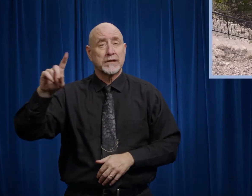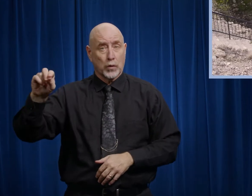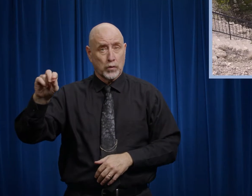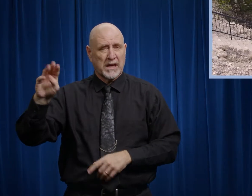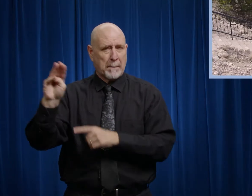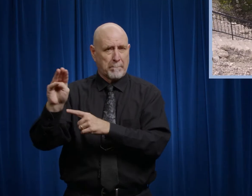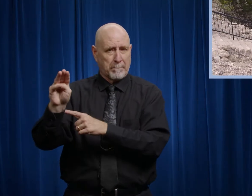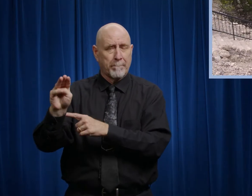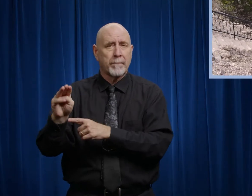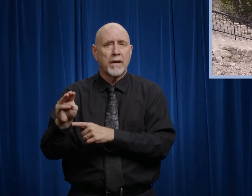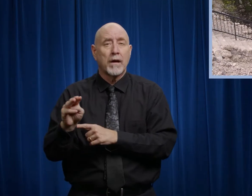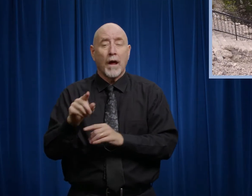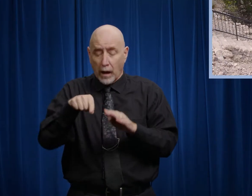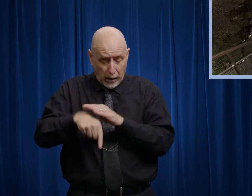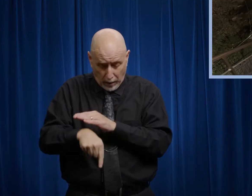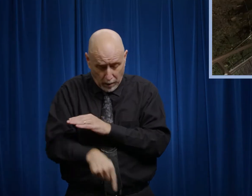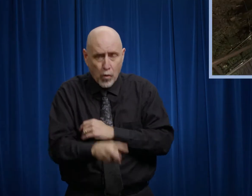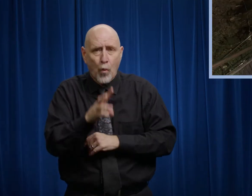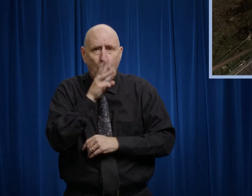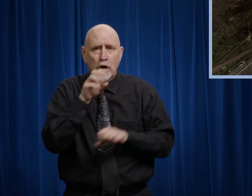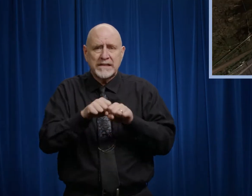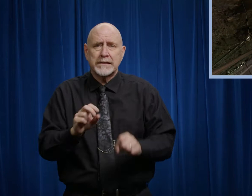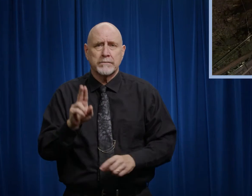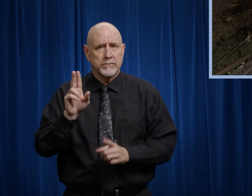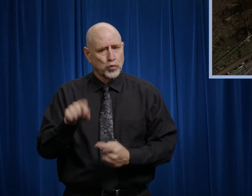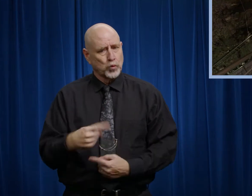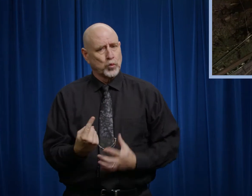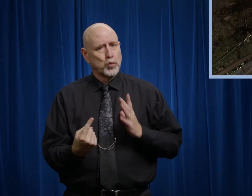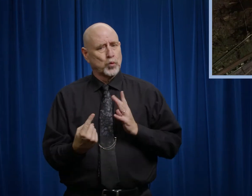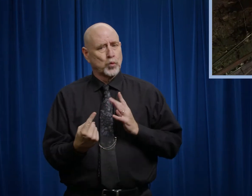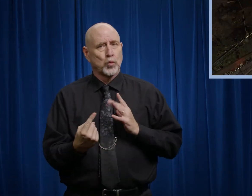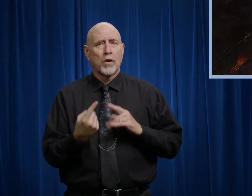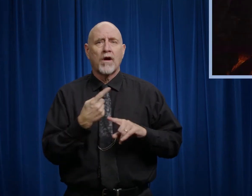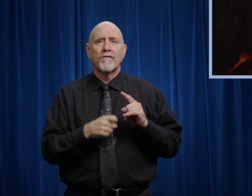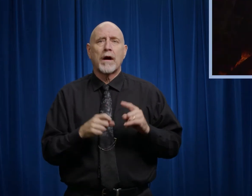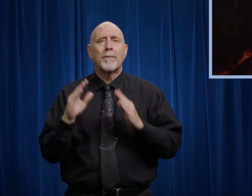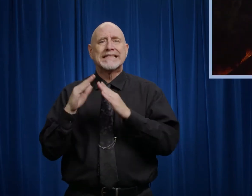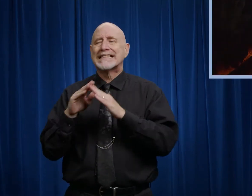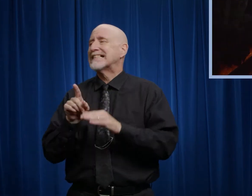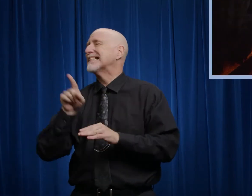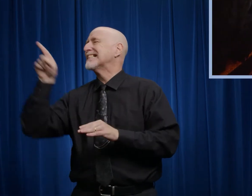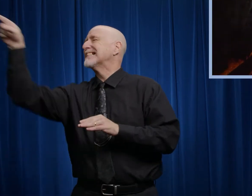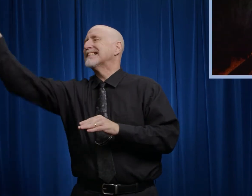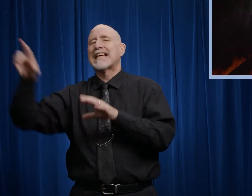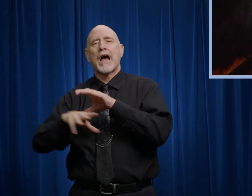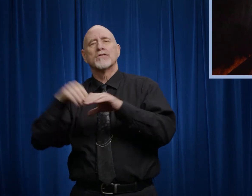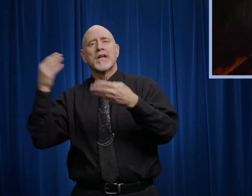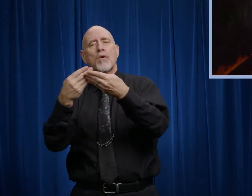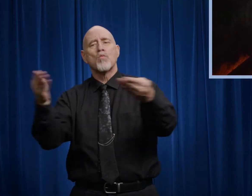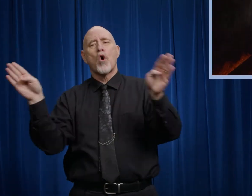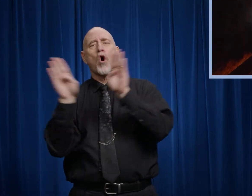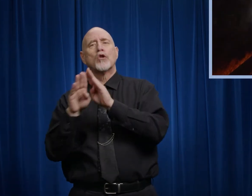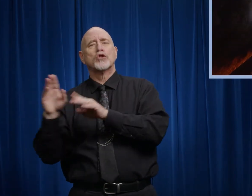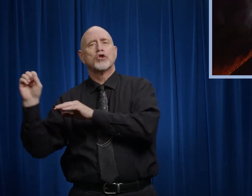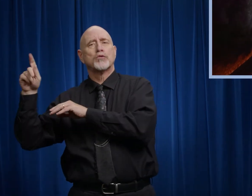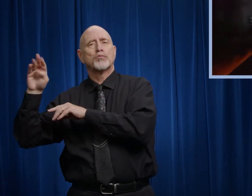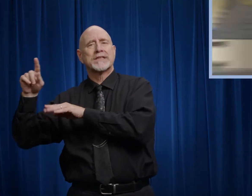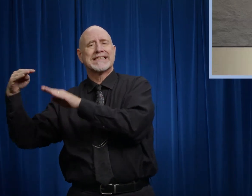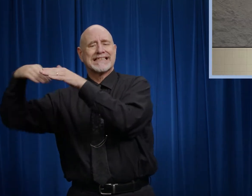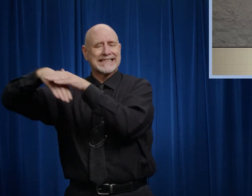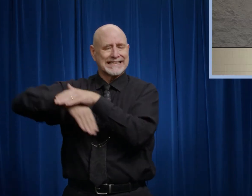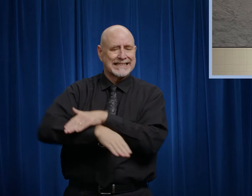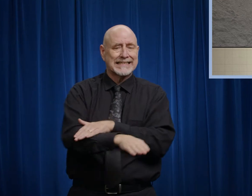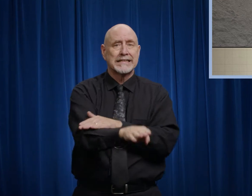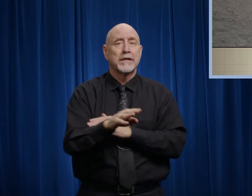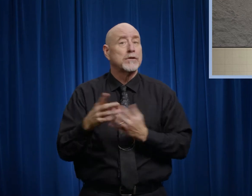Megiddo also had a unique underground water system which came from a spring outside the city walls. To protect